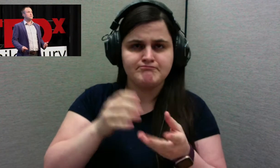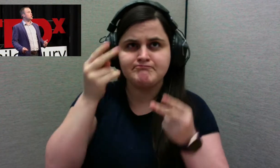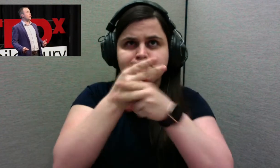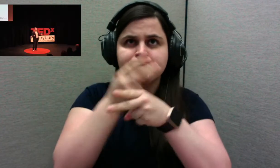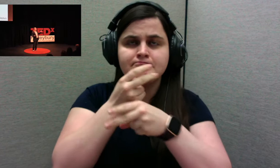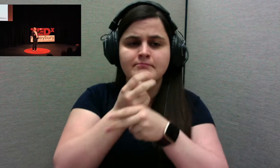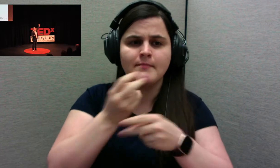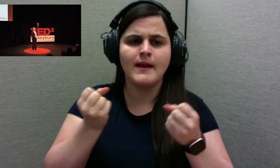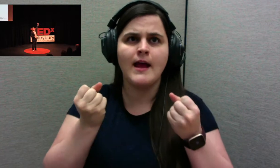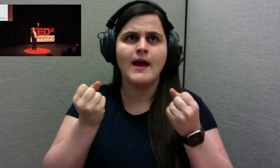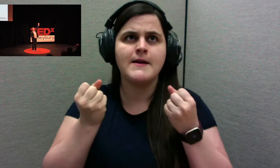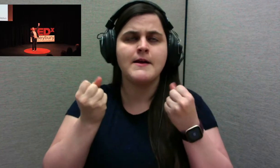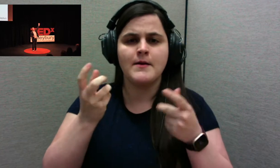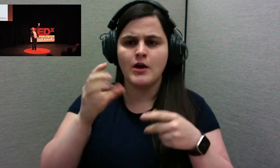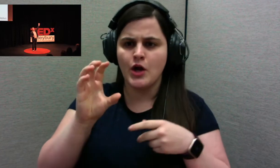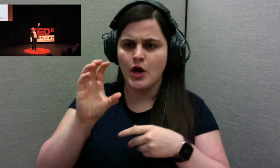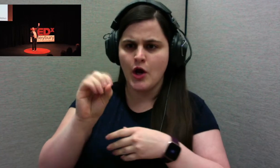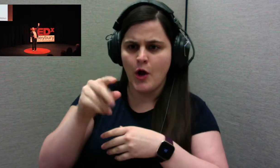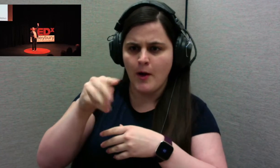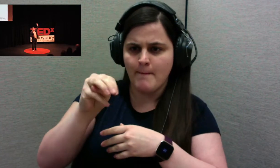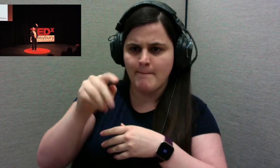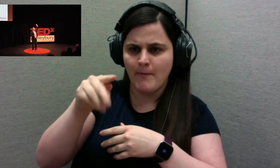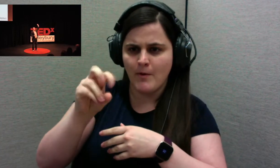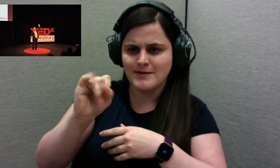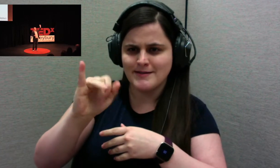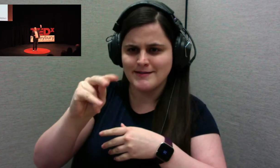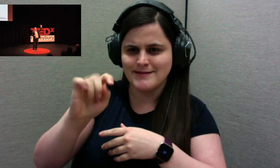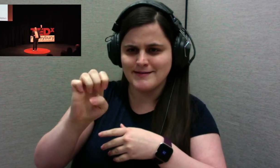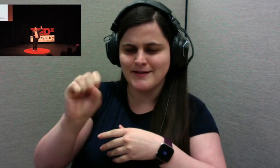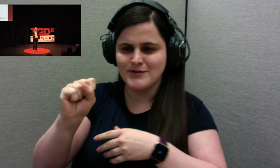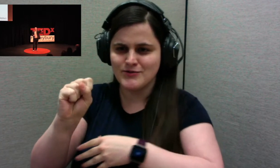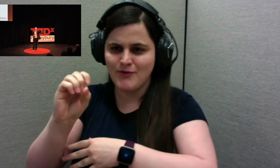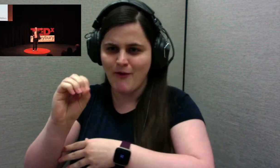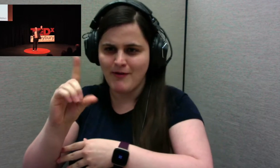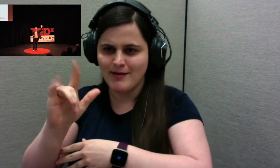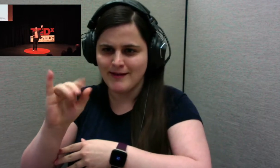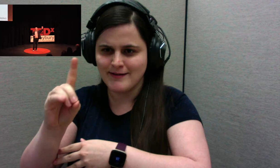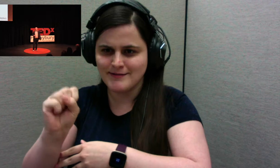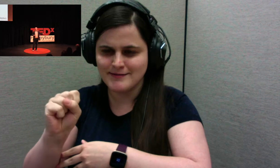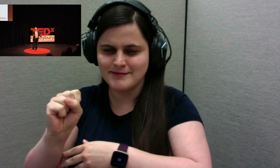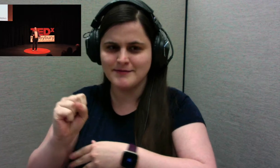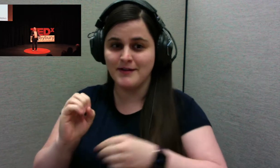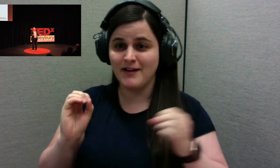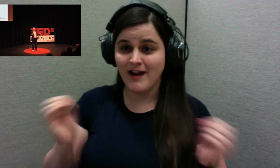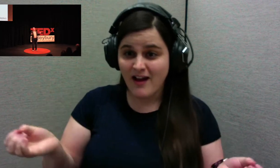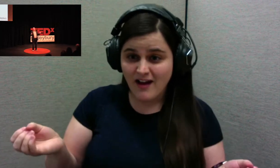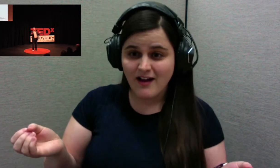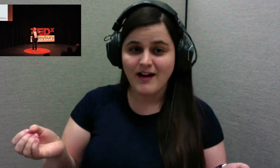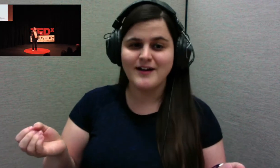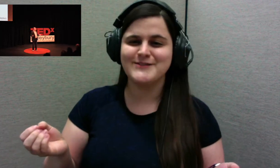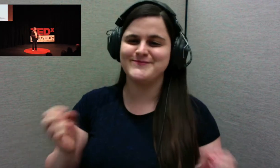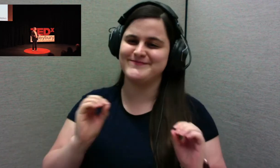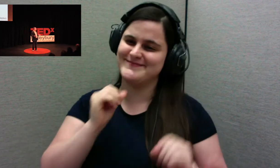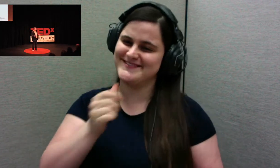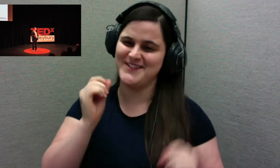of composite solids. Anybody? No. Okay. Look, that comes as no surprise to